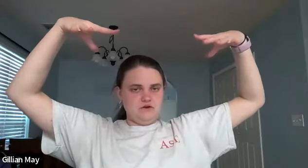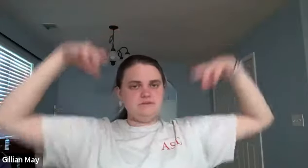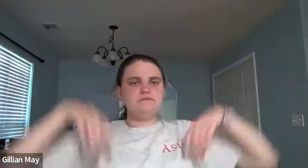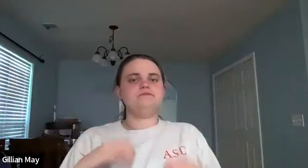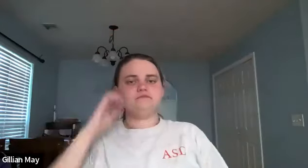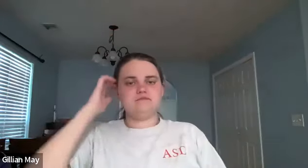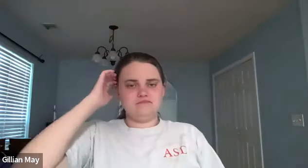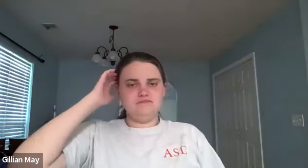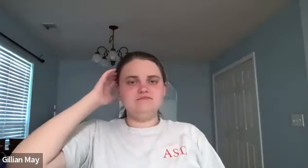On.